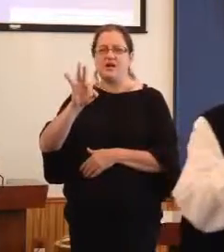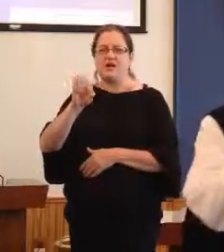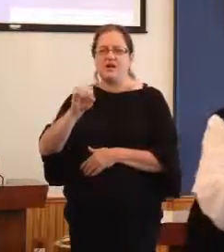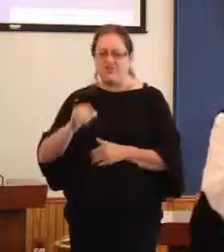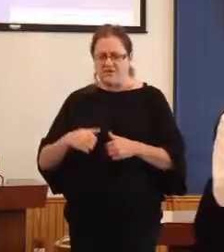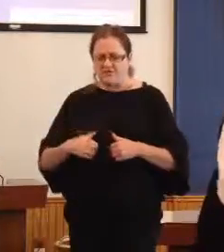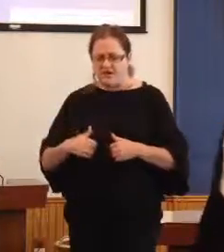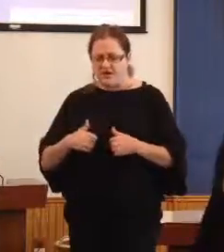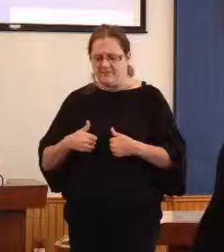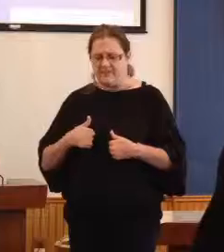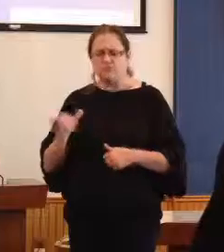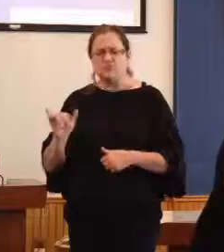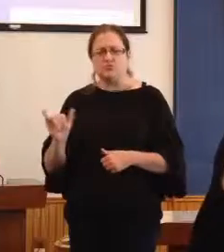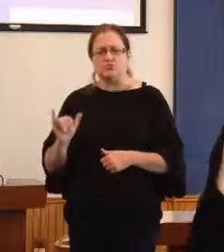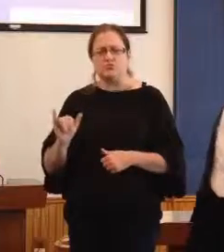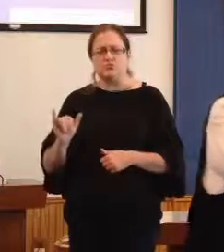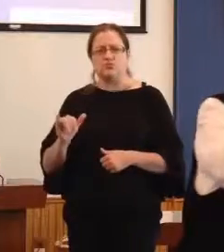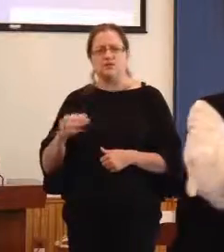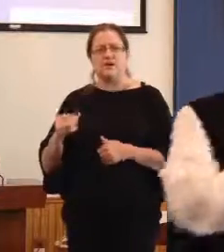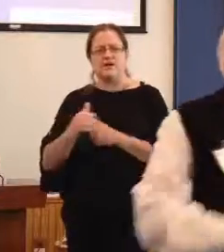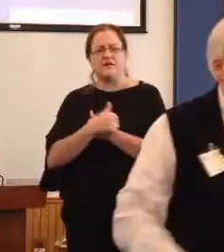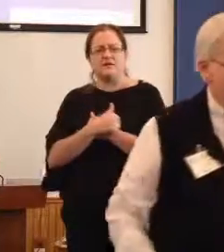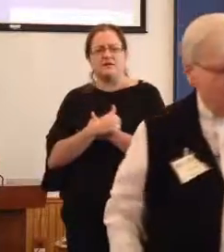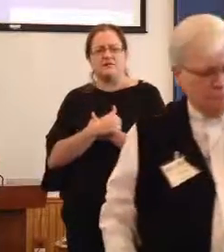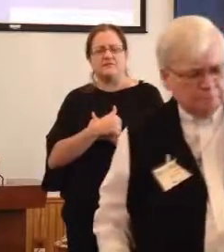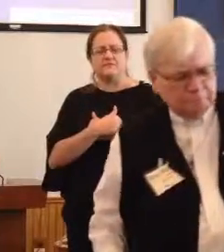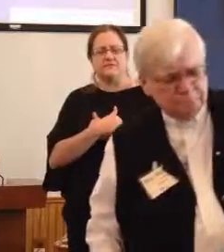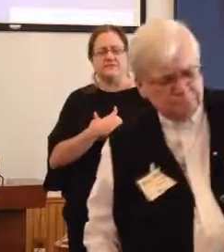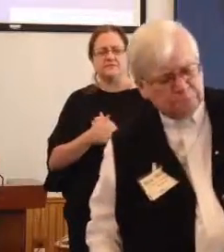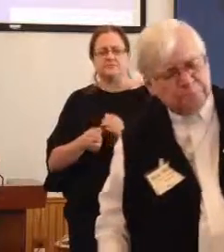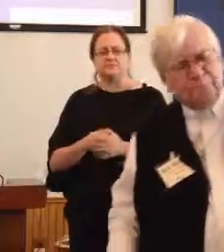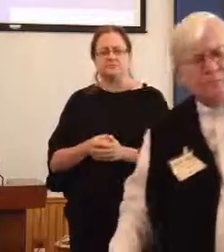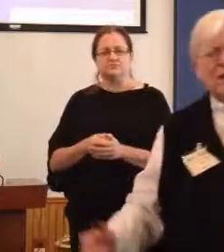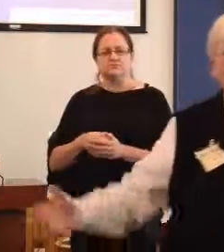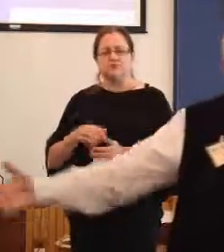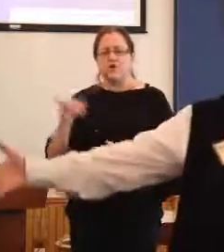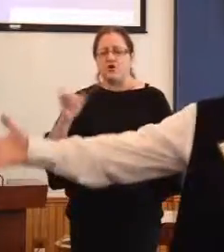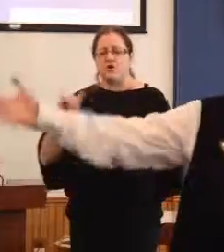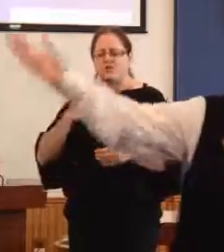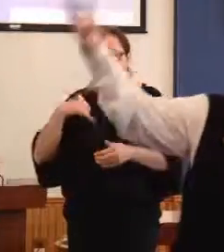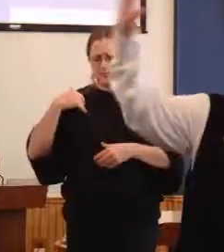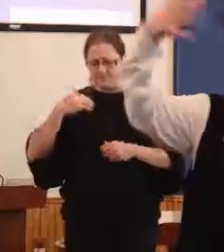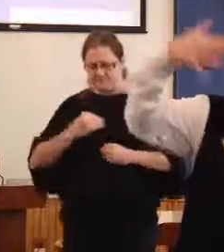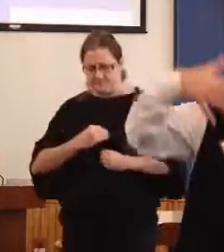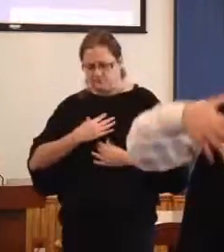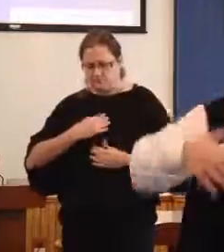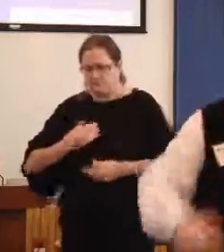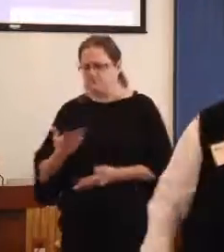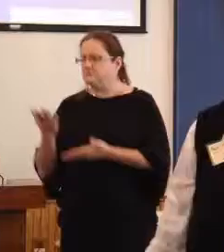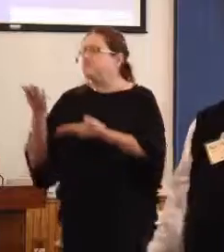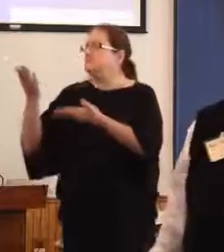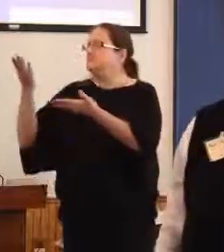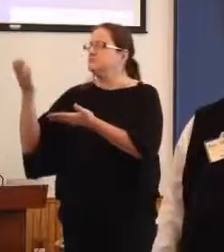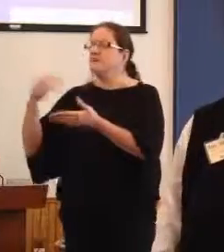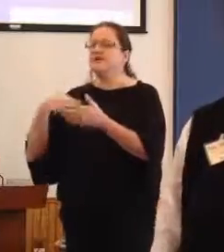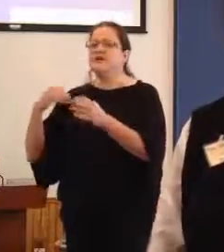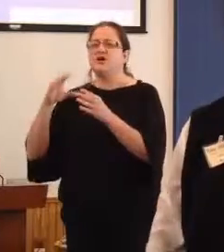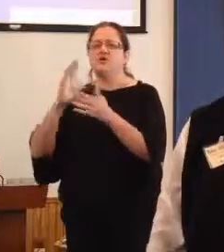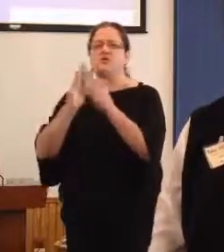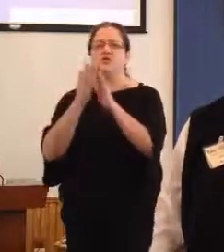That they too are loved. And we are lifted up when we come together in